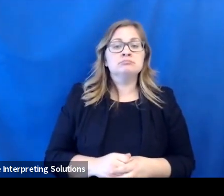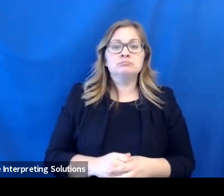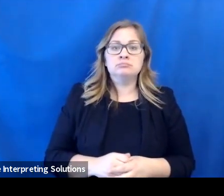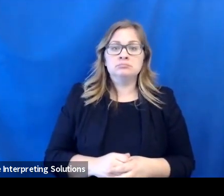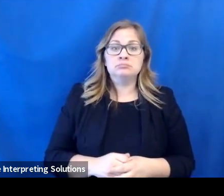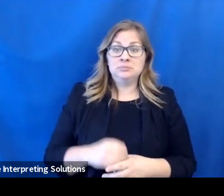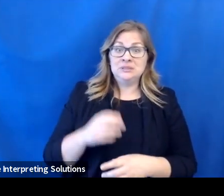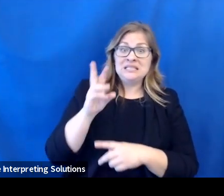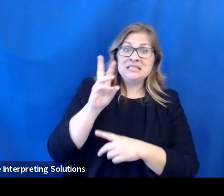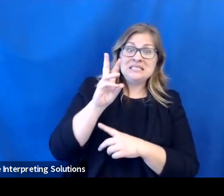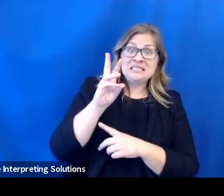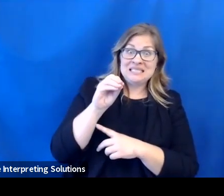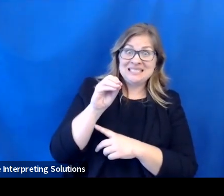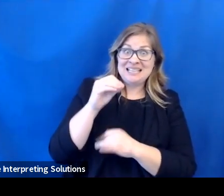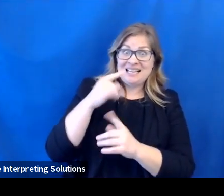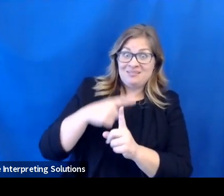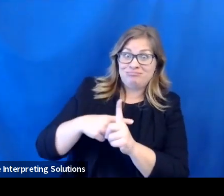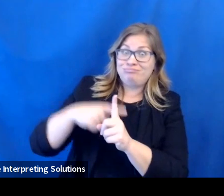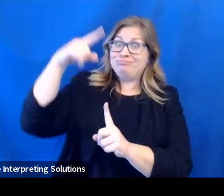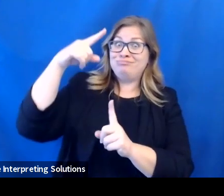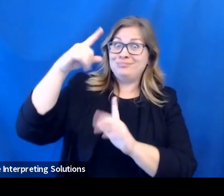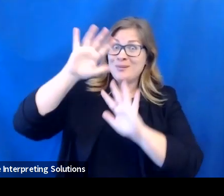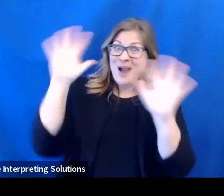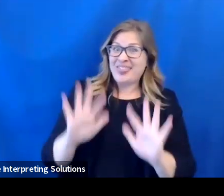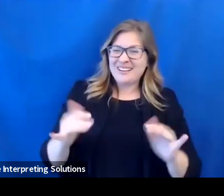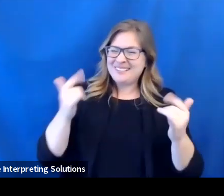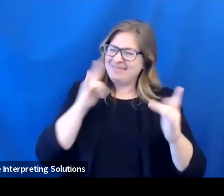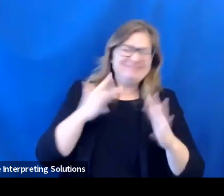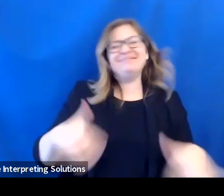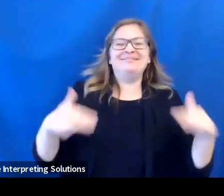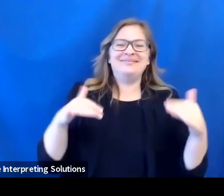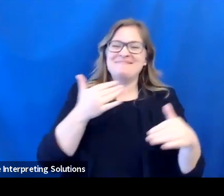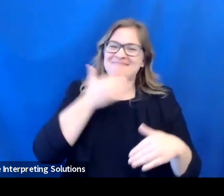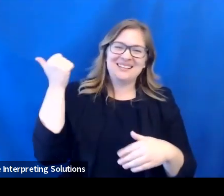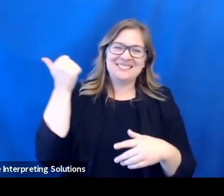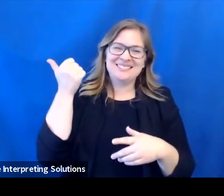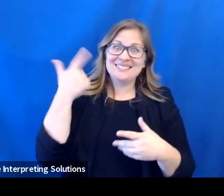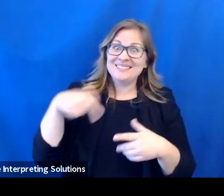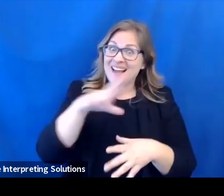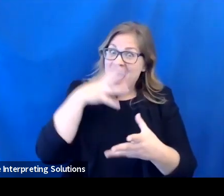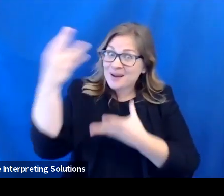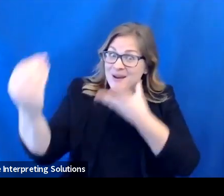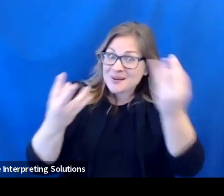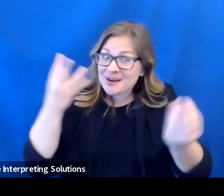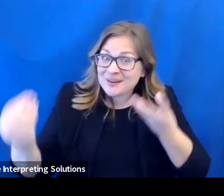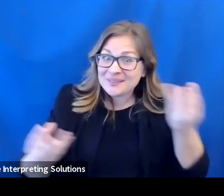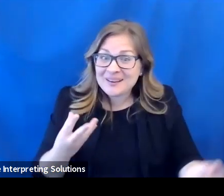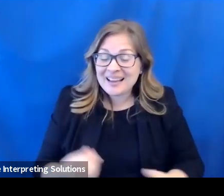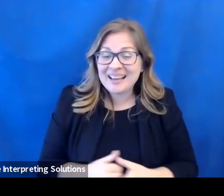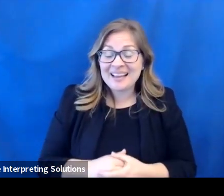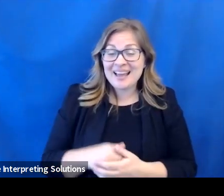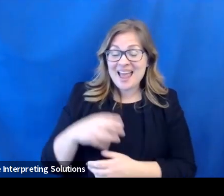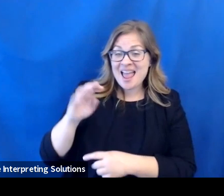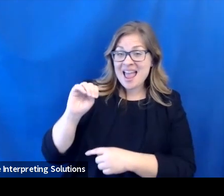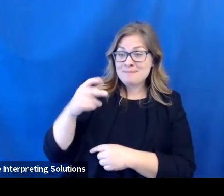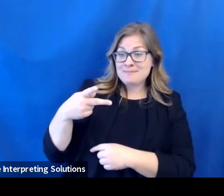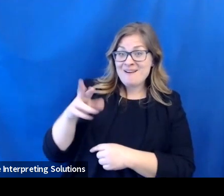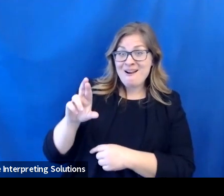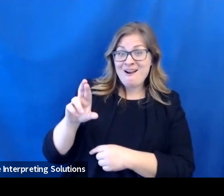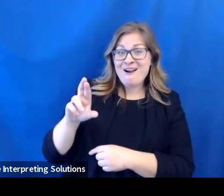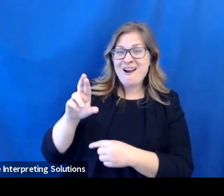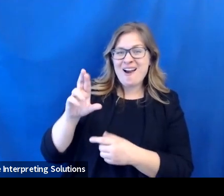desire to get out and be with our neighbors. I saw the NPR story on the Powderhorn neighborhood in South Minneapolis, where at